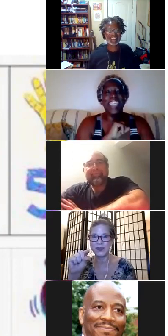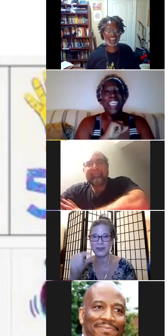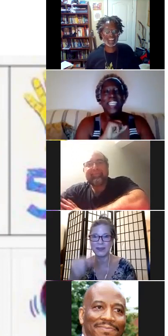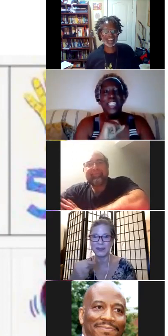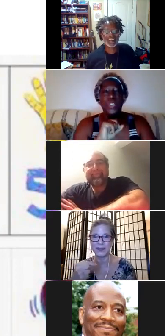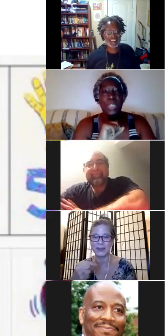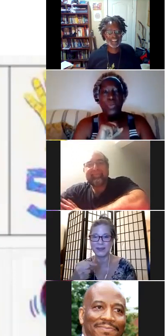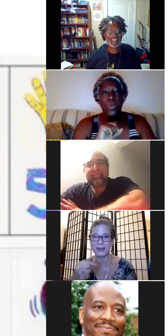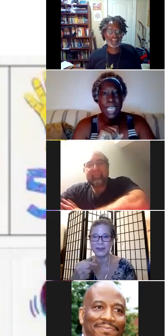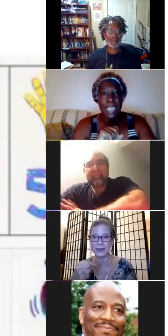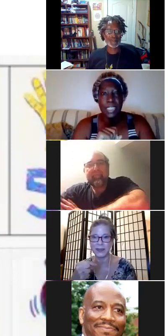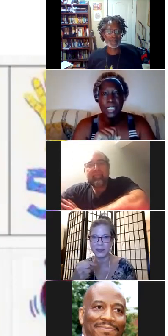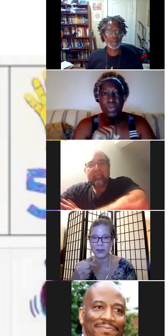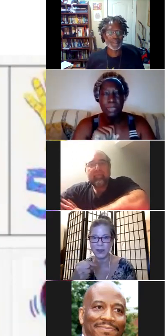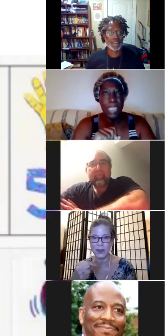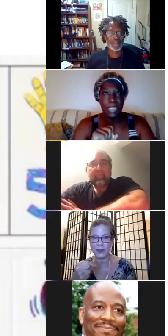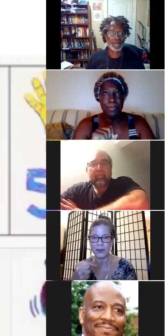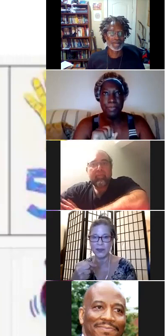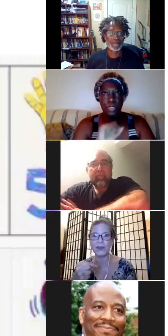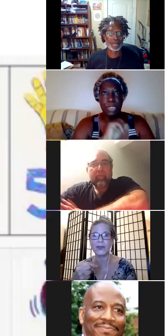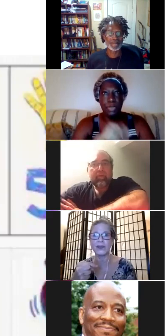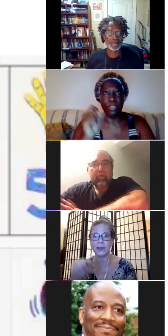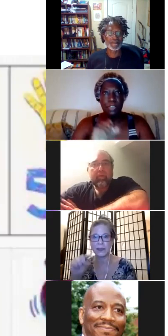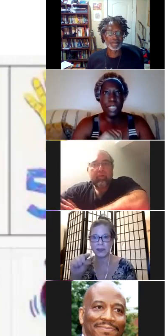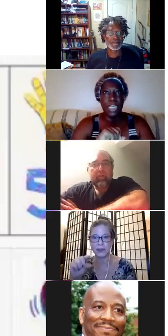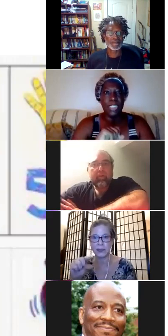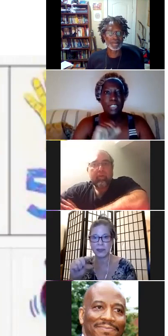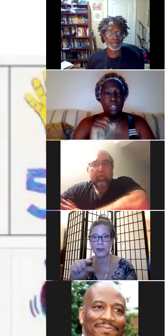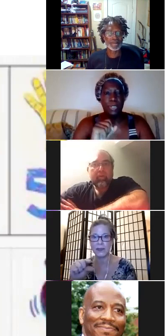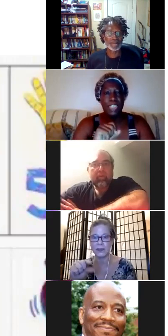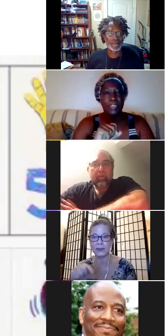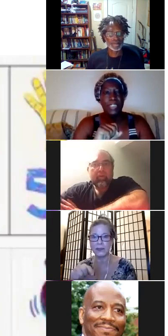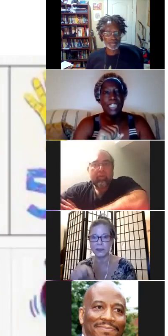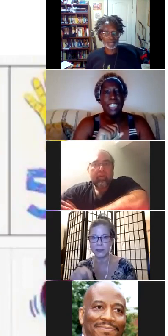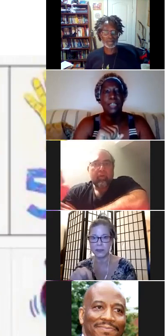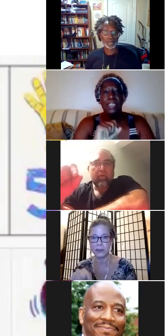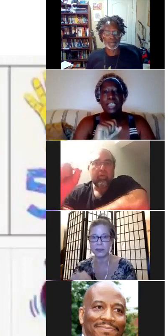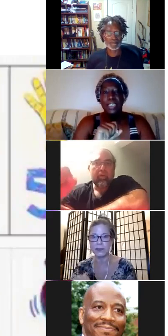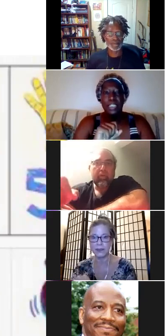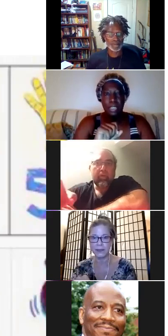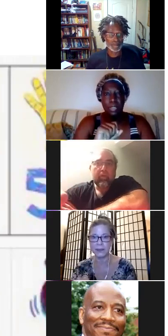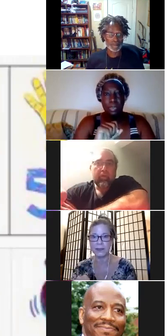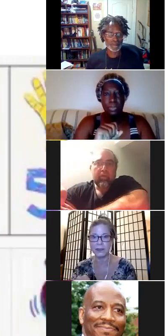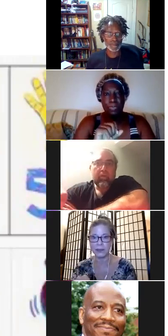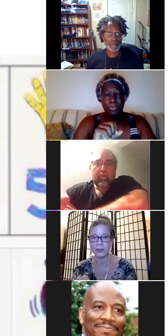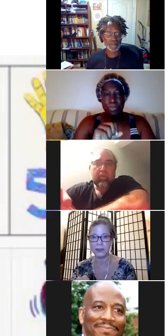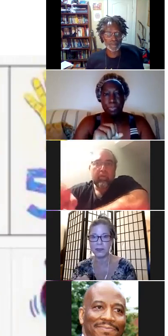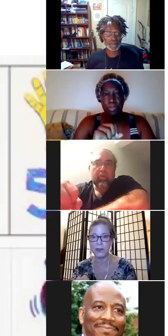And then 21 would be 21 to 30. I'm going to do 21 to 30 now.